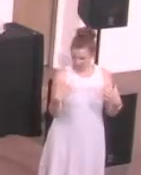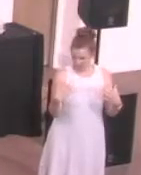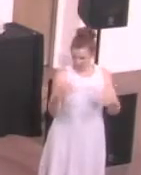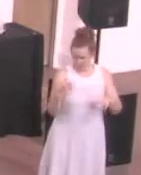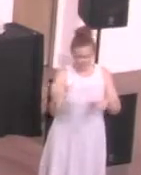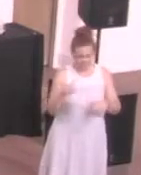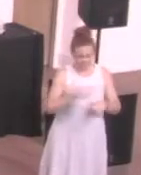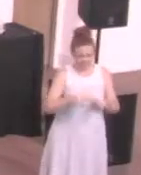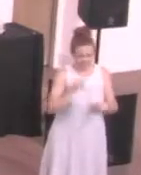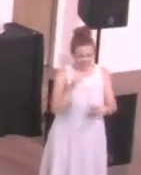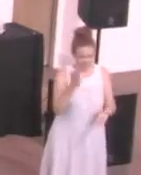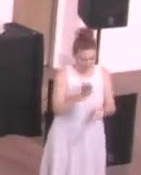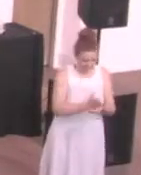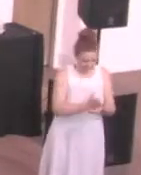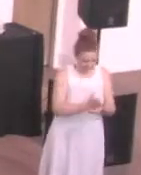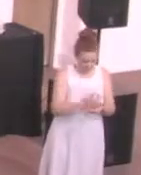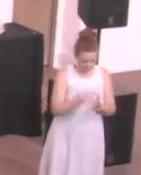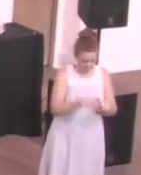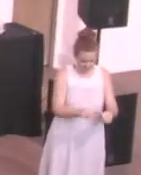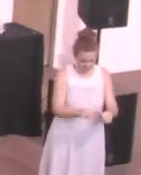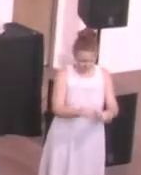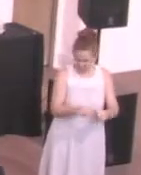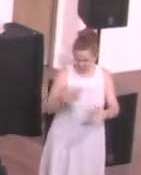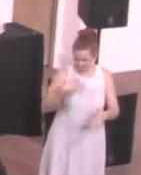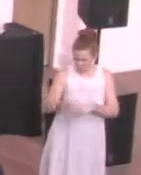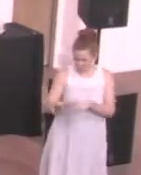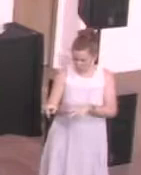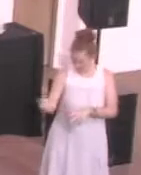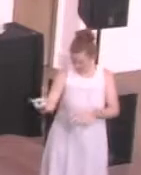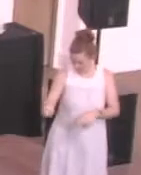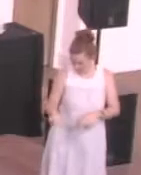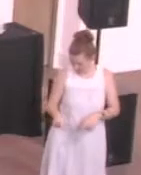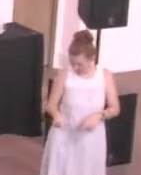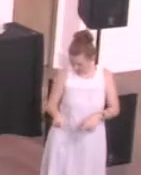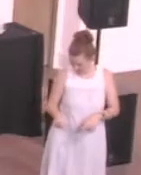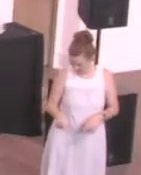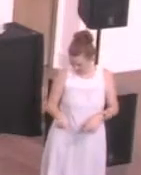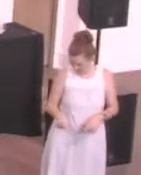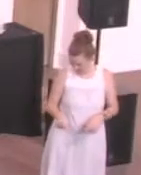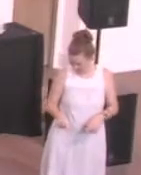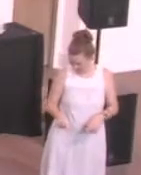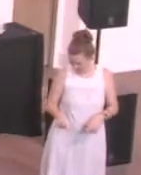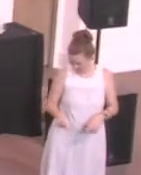But he's not hindered completely. Would you please just walk over to me?